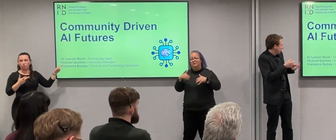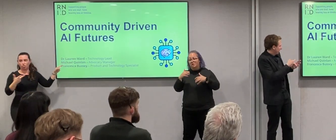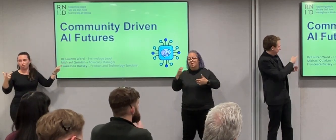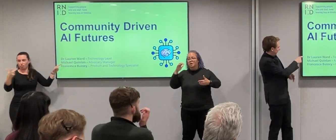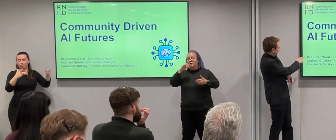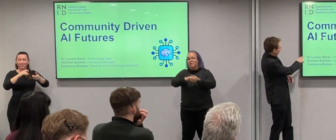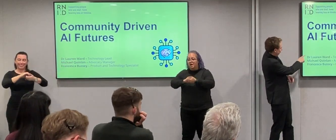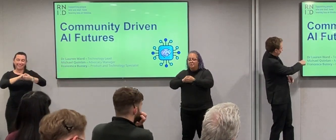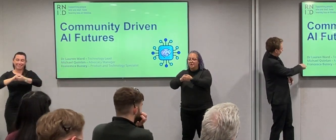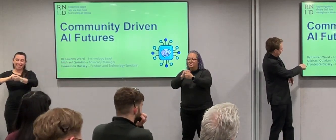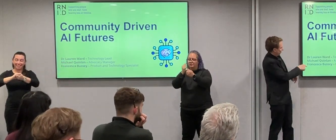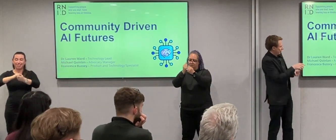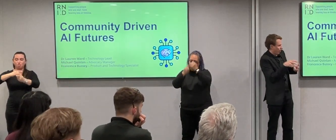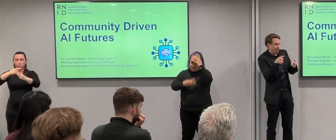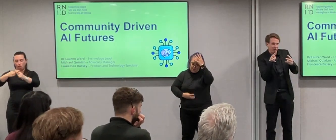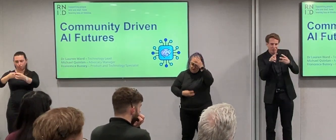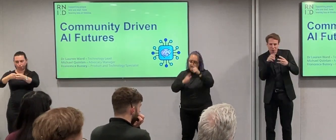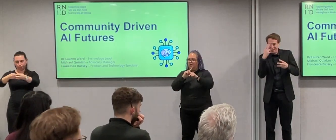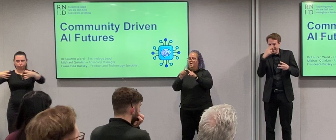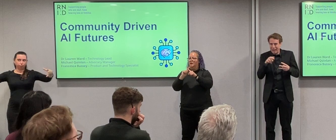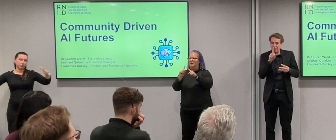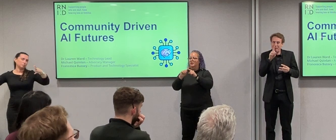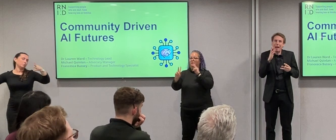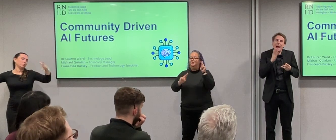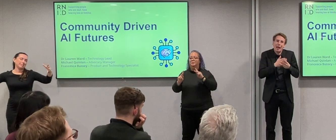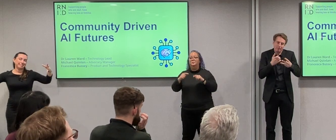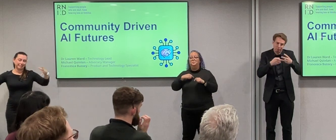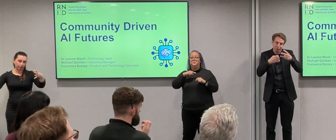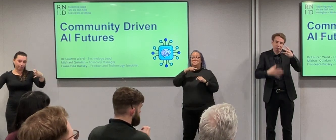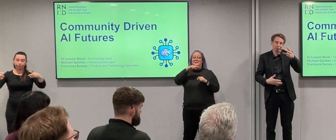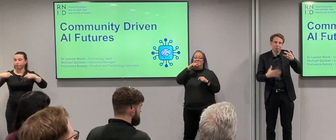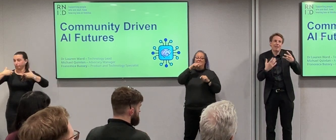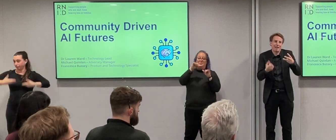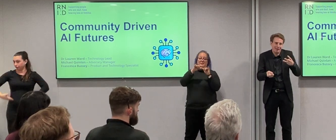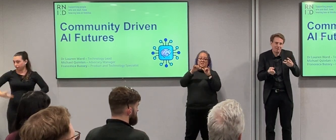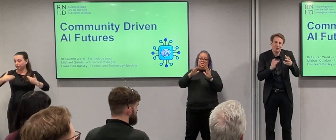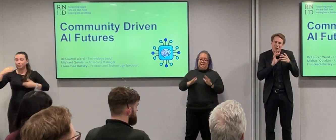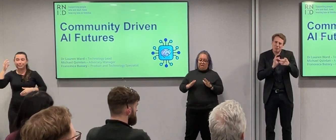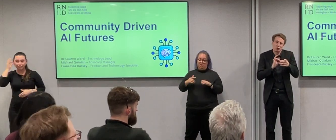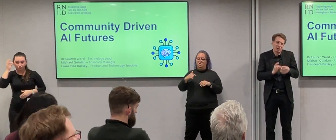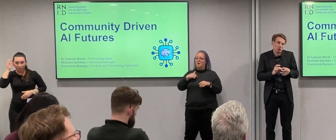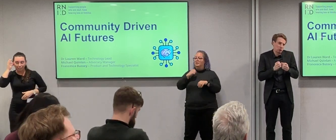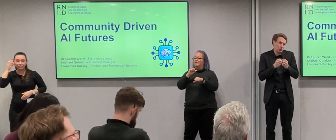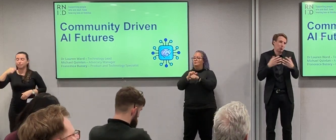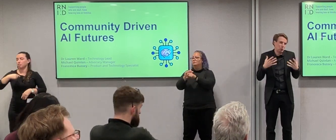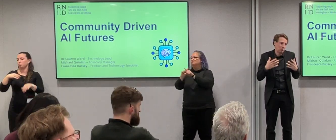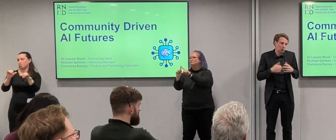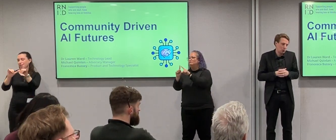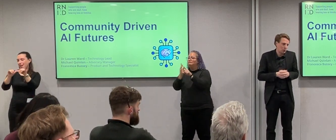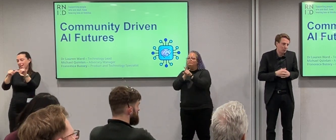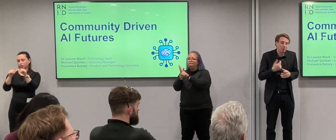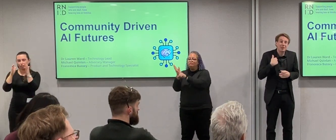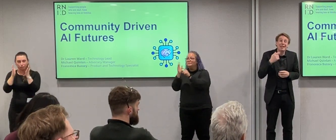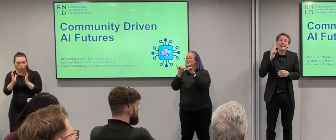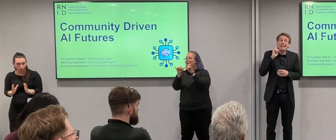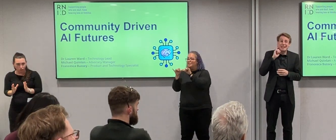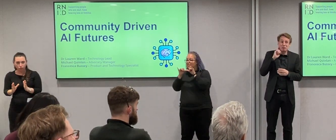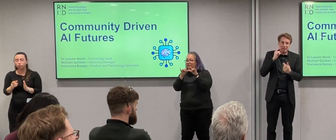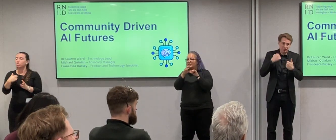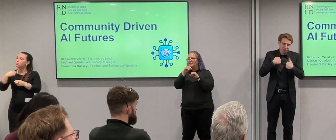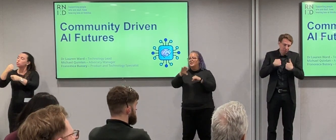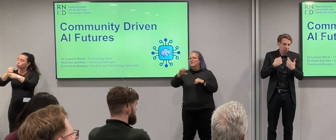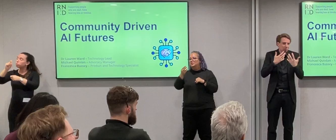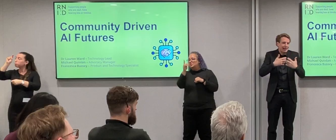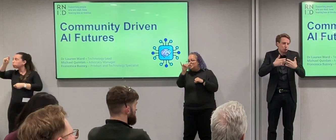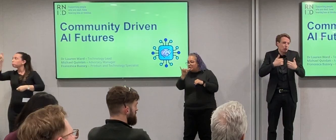a huge amount of people. I'm a hearing engineer. I've worked in various parts of engineering and now the charity